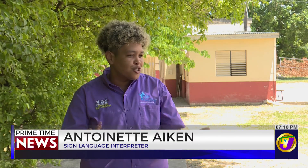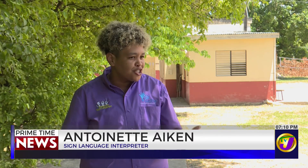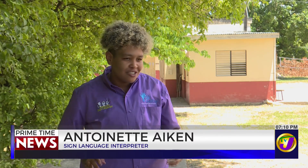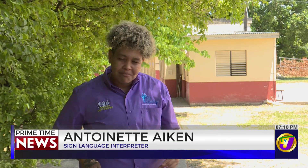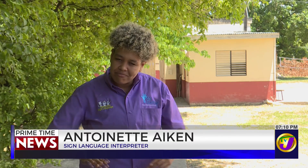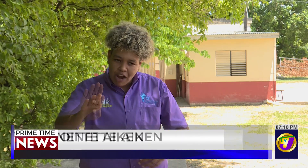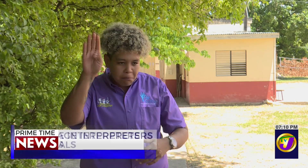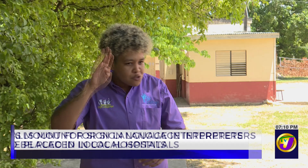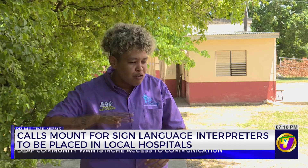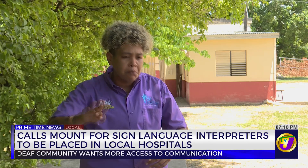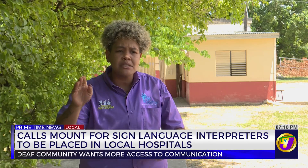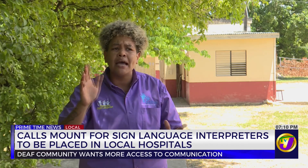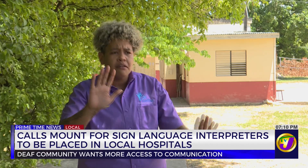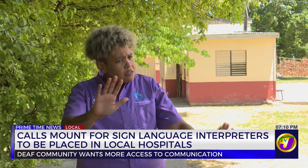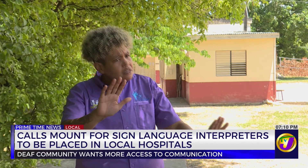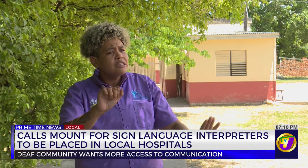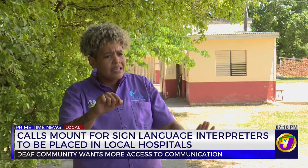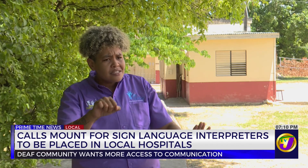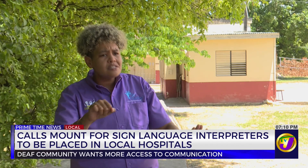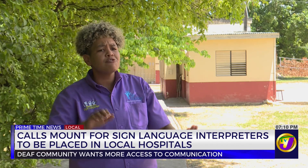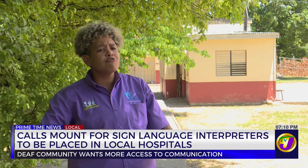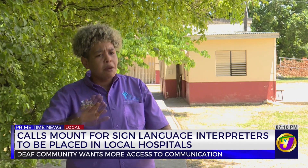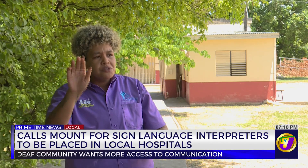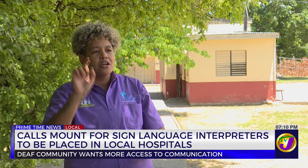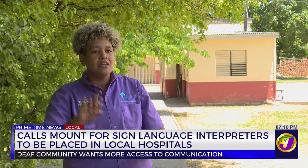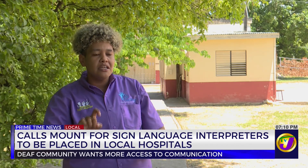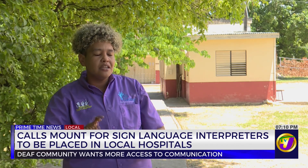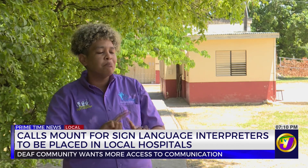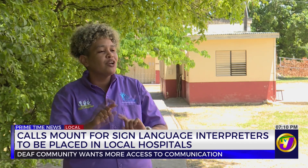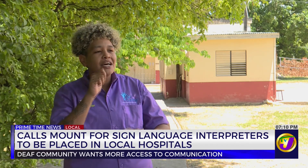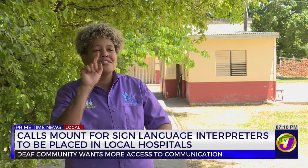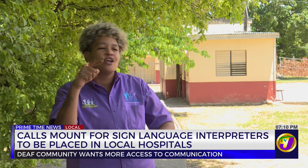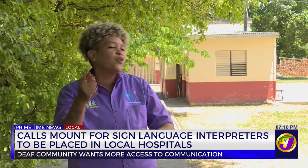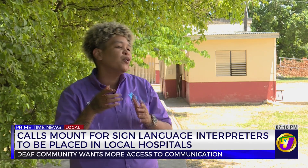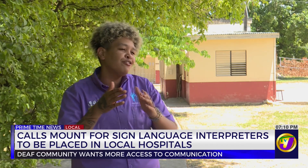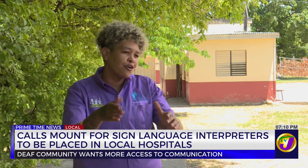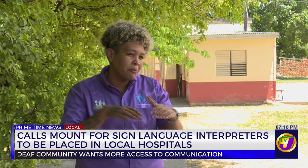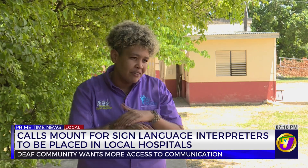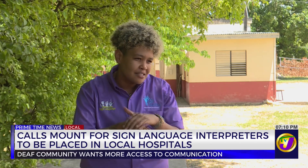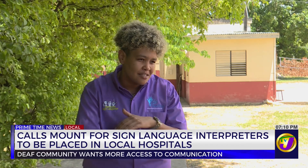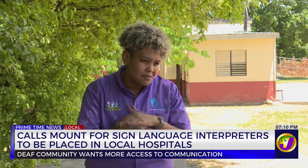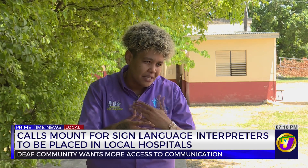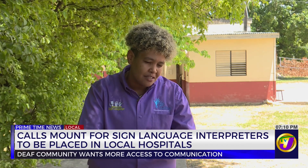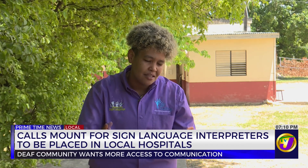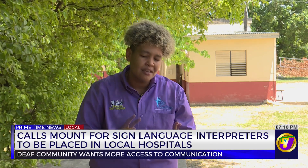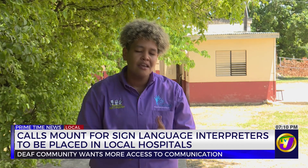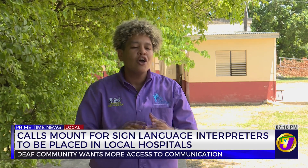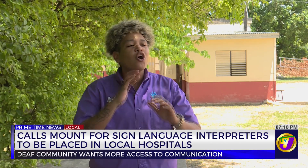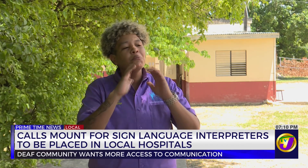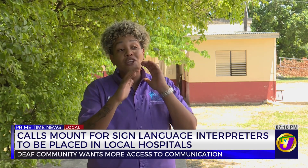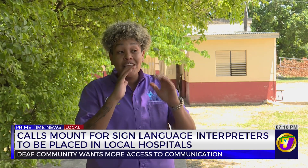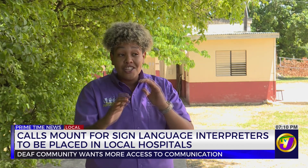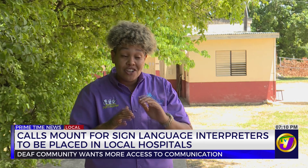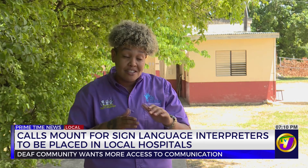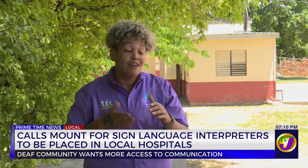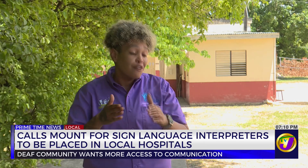much, ramps. And yes, ramps are needed, but that's not the only form of accessibility. Communication is a form